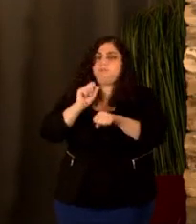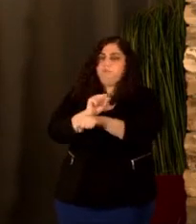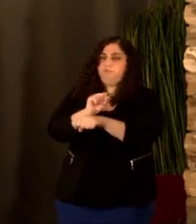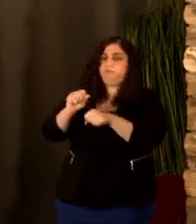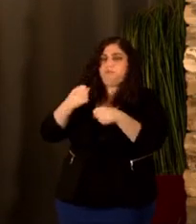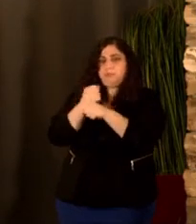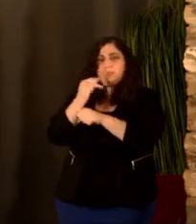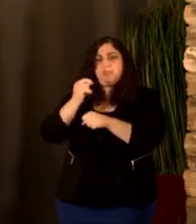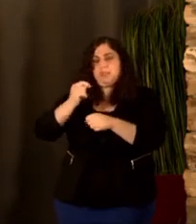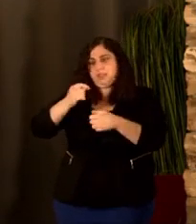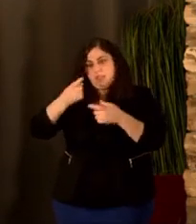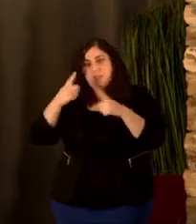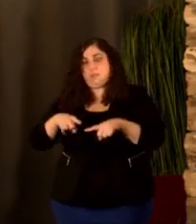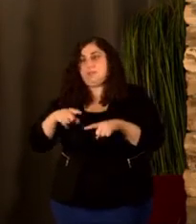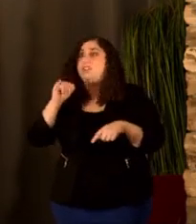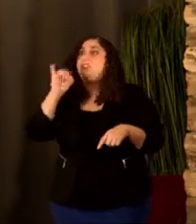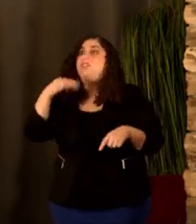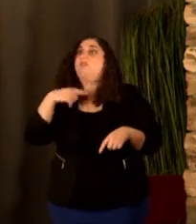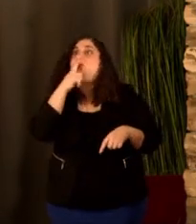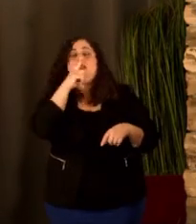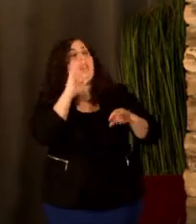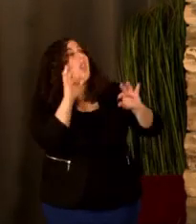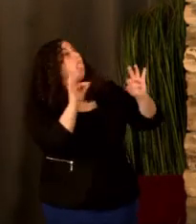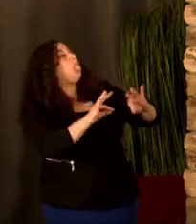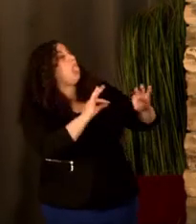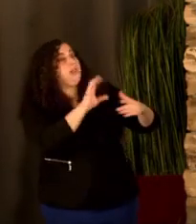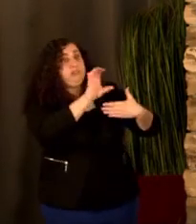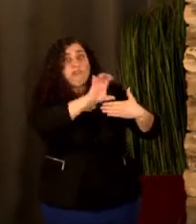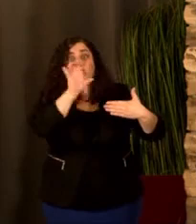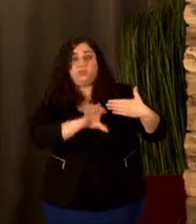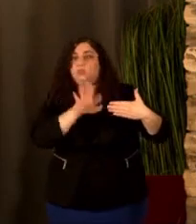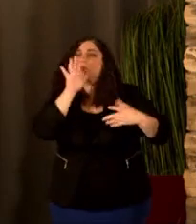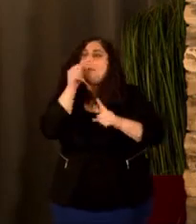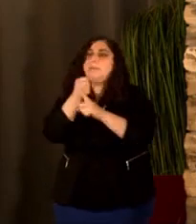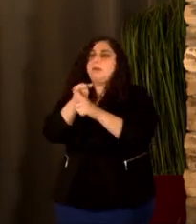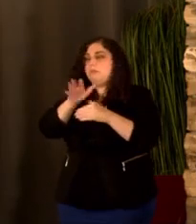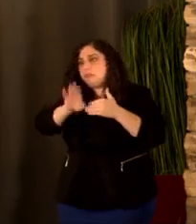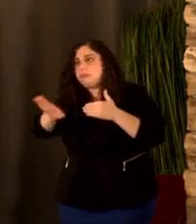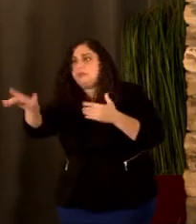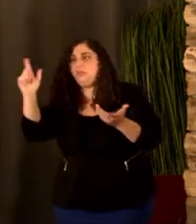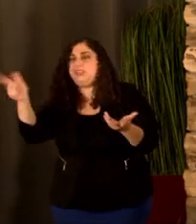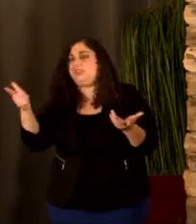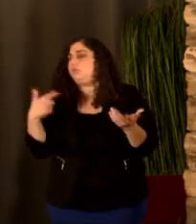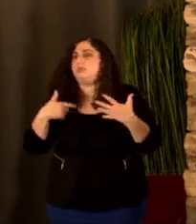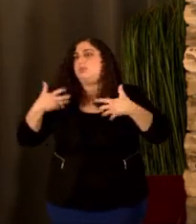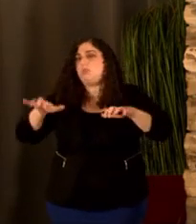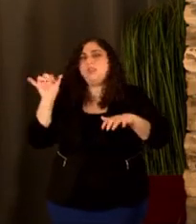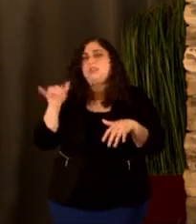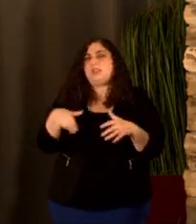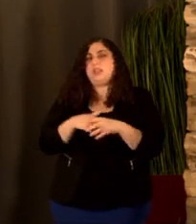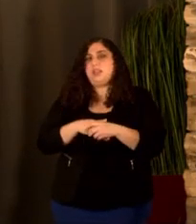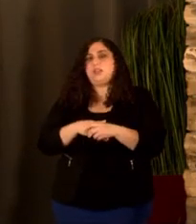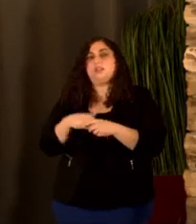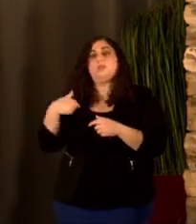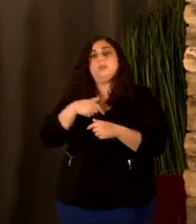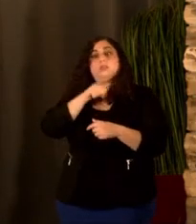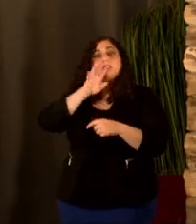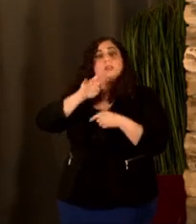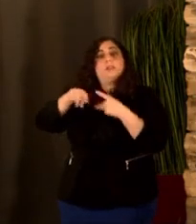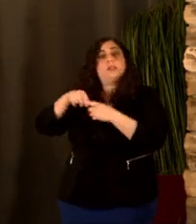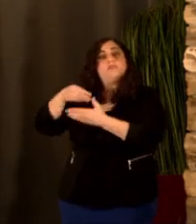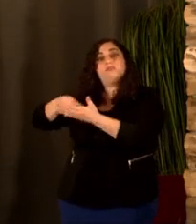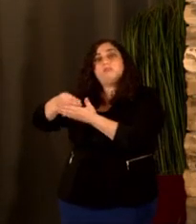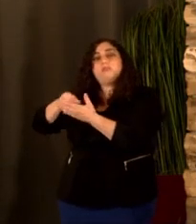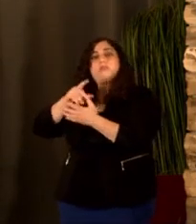not reaching those goals. We have no interest in just talking about how much we're spending. We care about outcomes, not